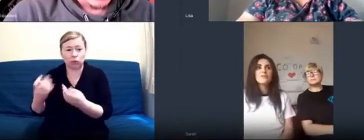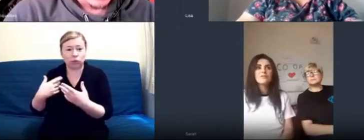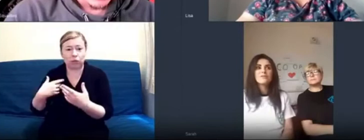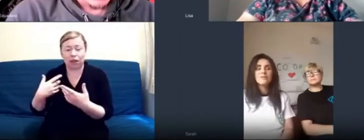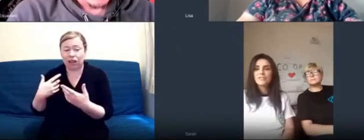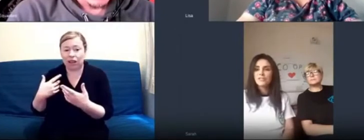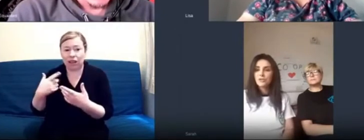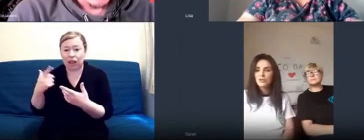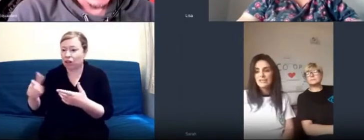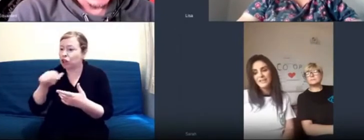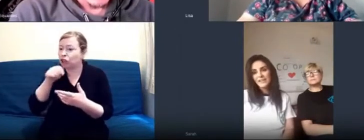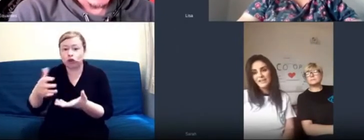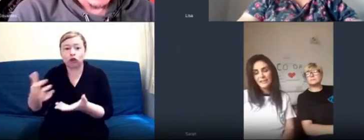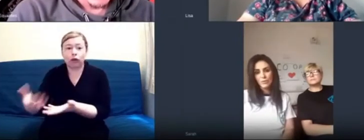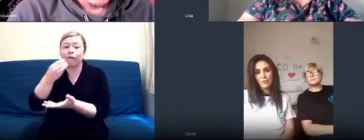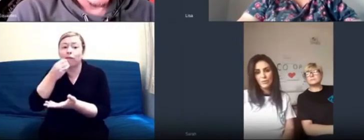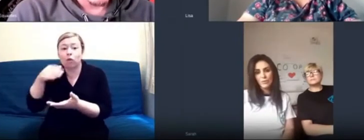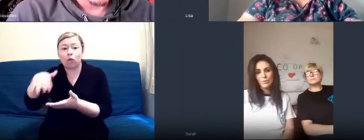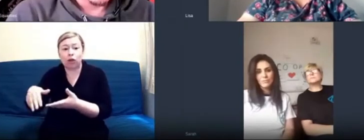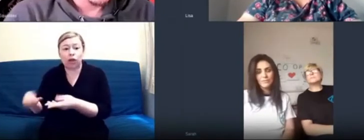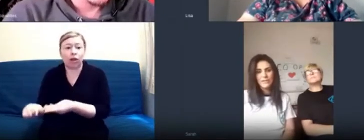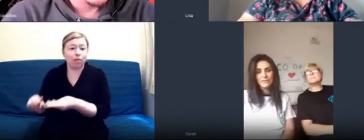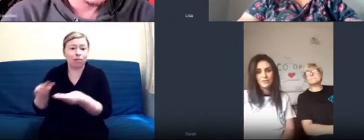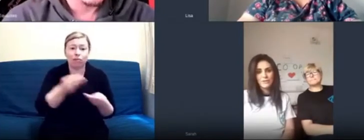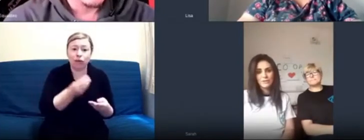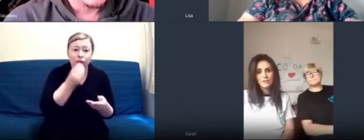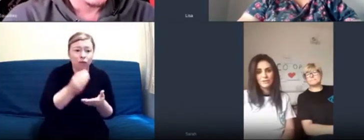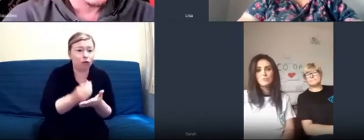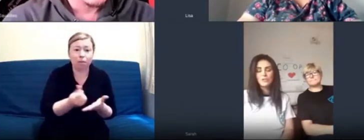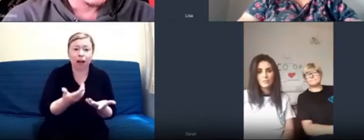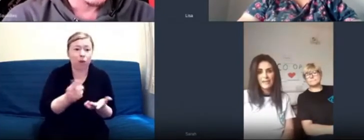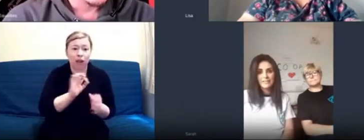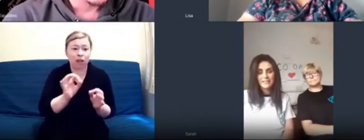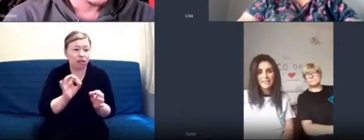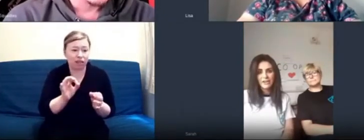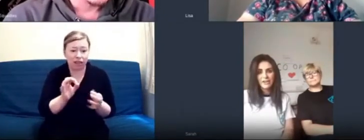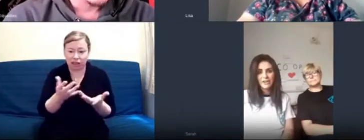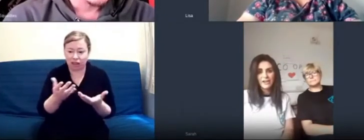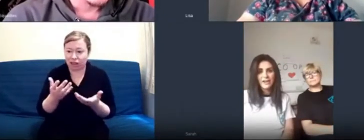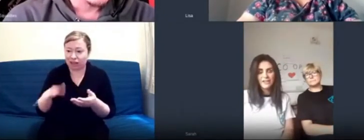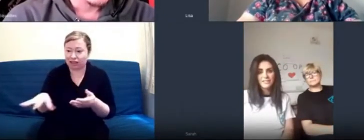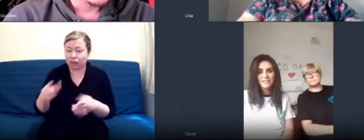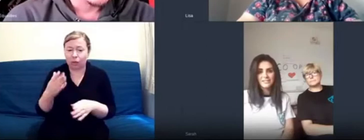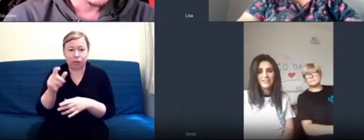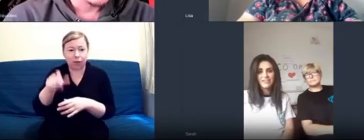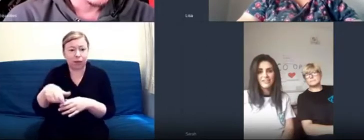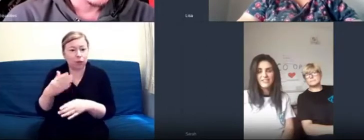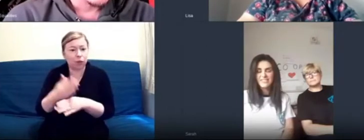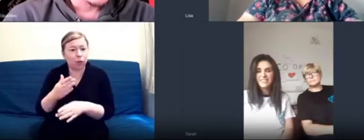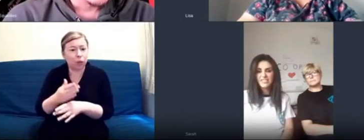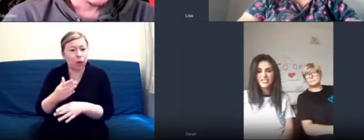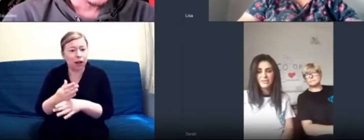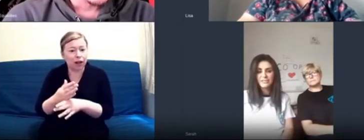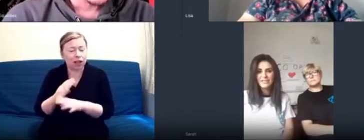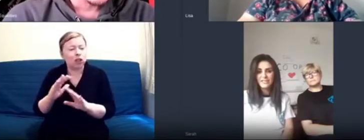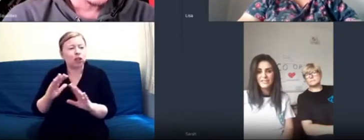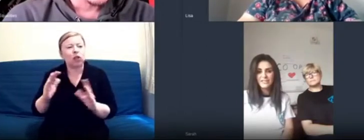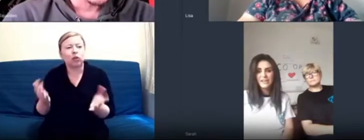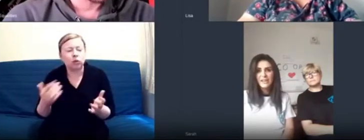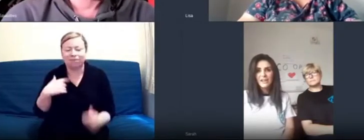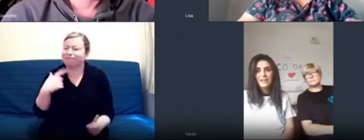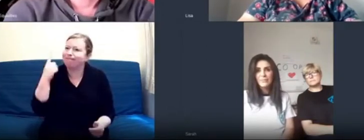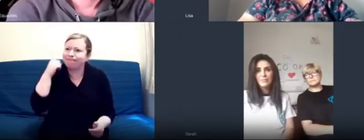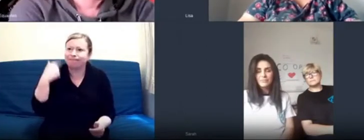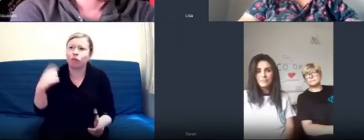was like, right, well, what do I do? Came home, made a few meals, put some bags together, and the rest is history, shall we